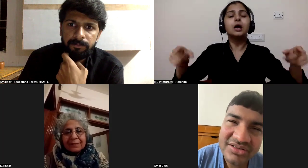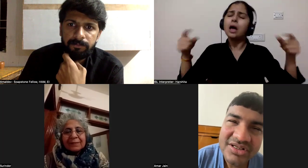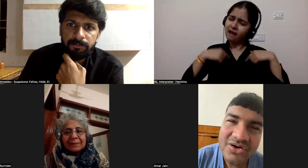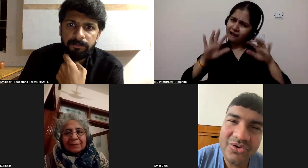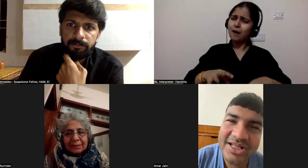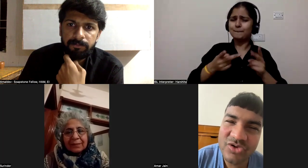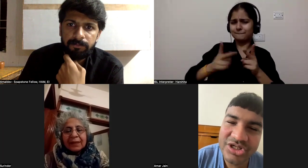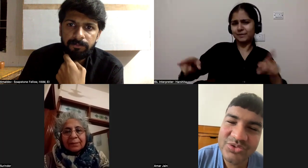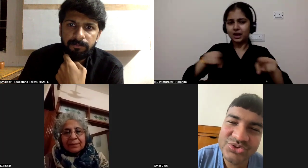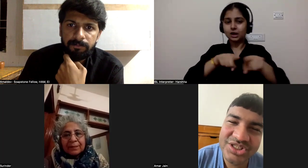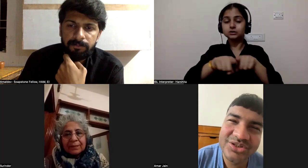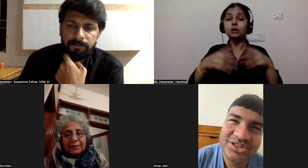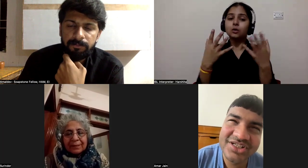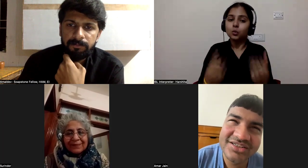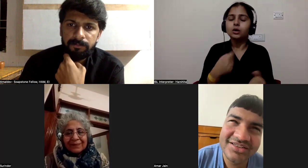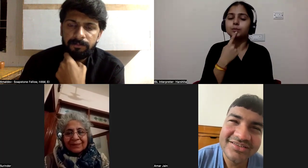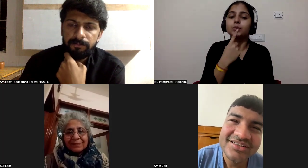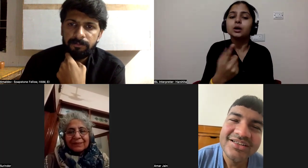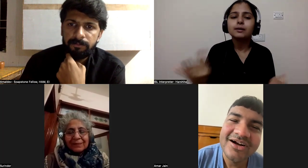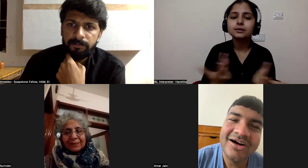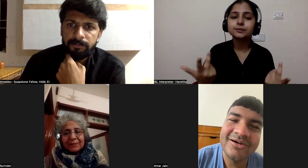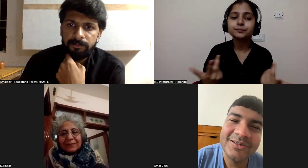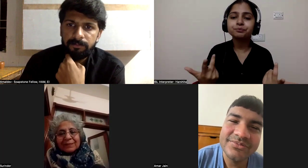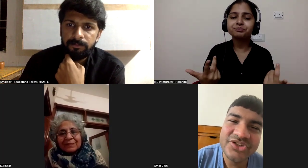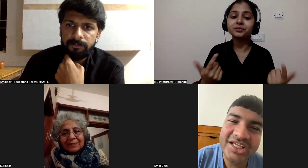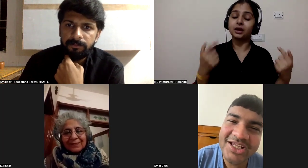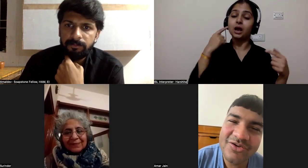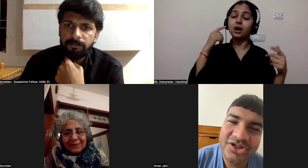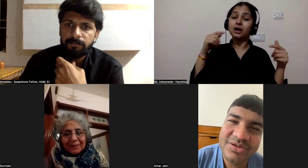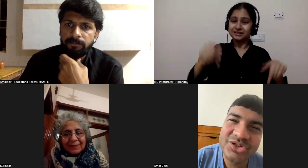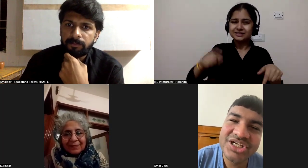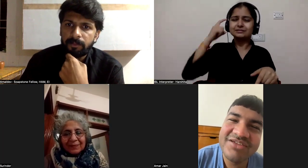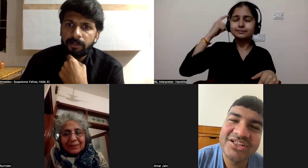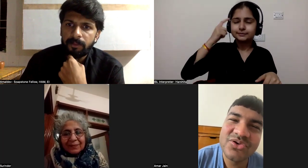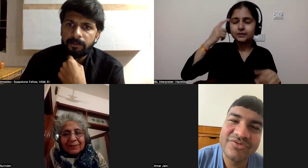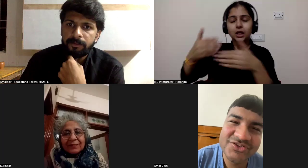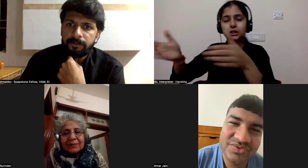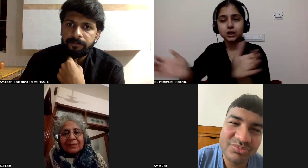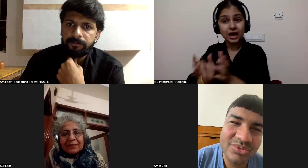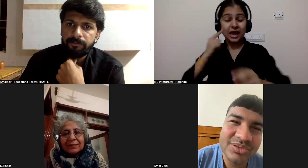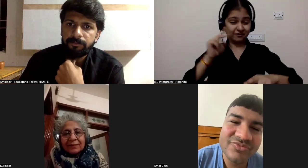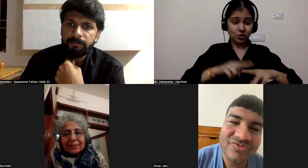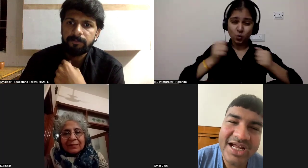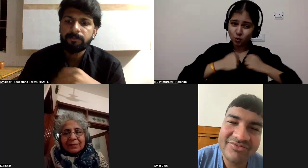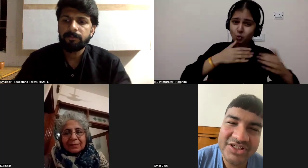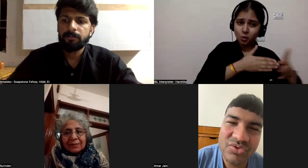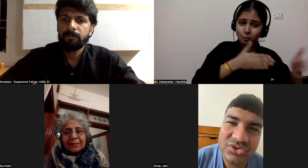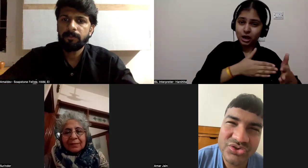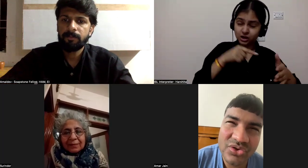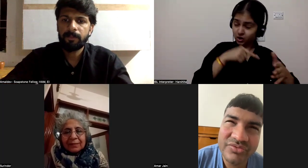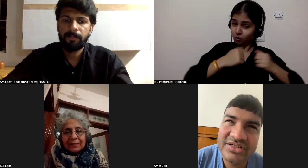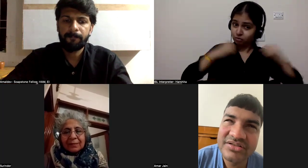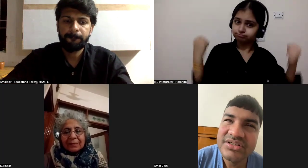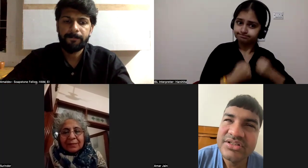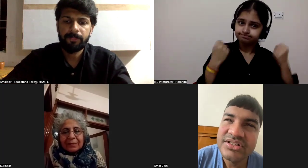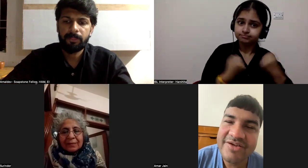but all I'm wanting to say here is that thinking of the community when you are faced with a problem and when you want to